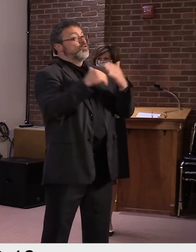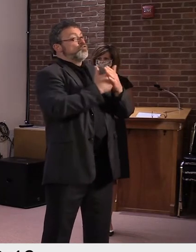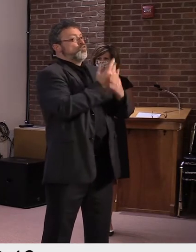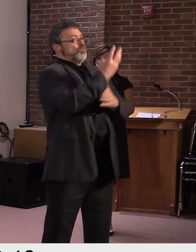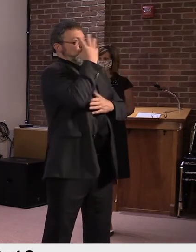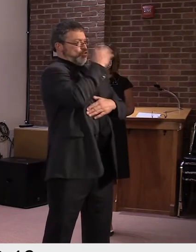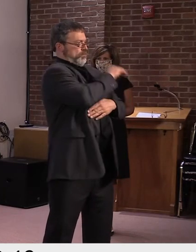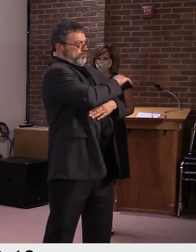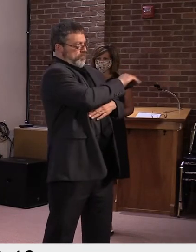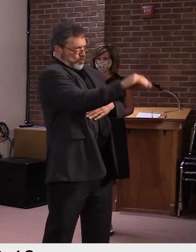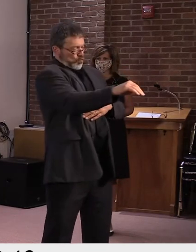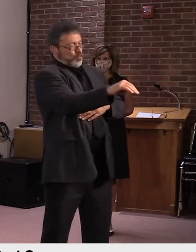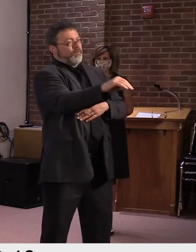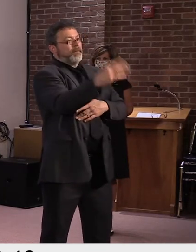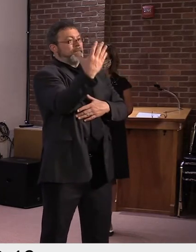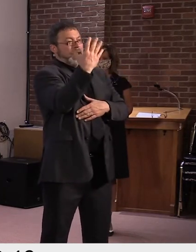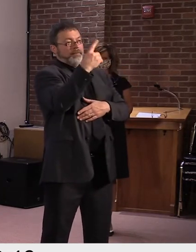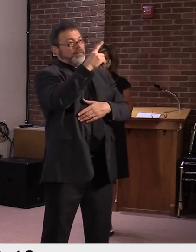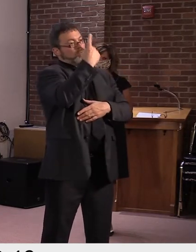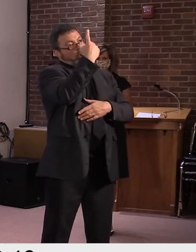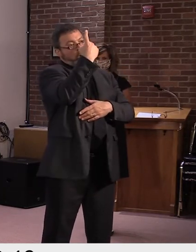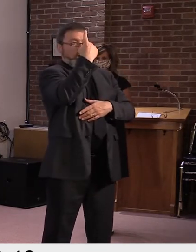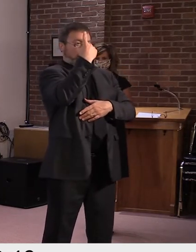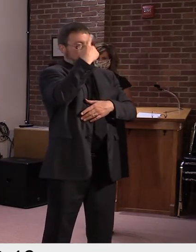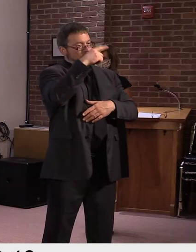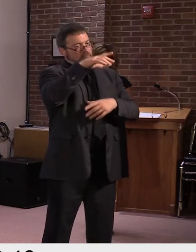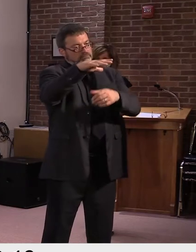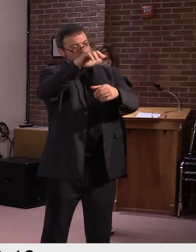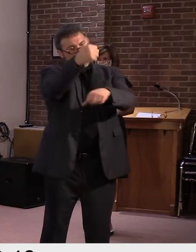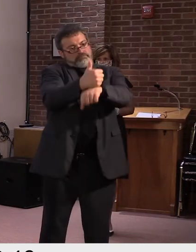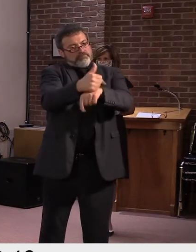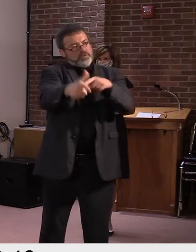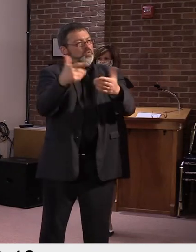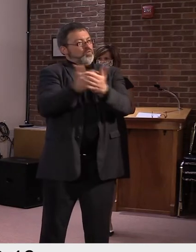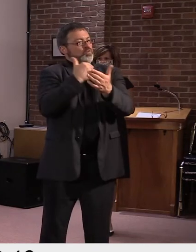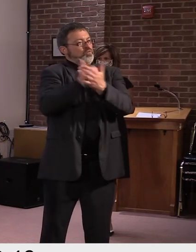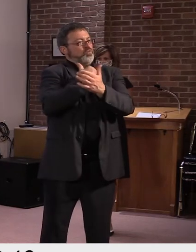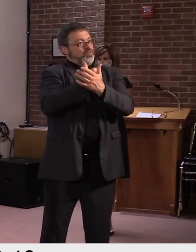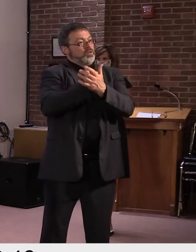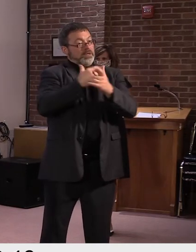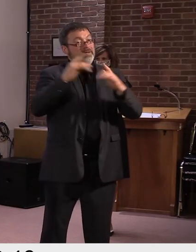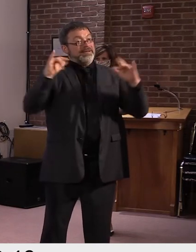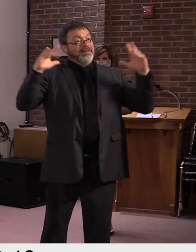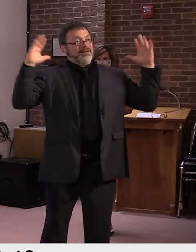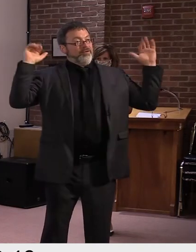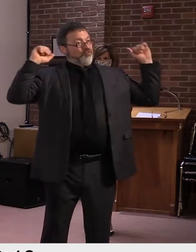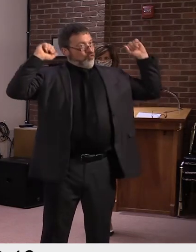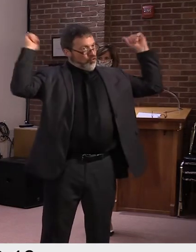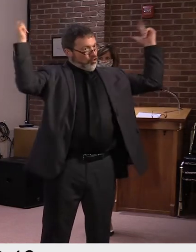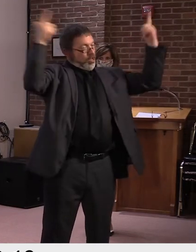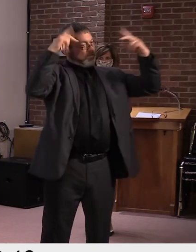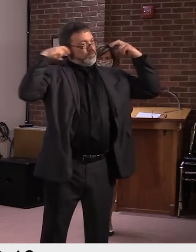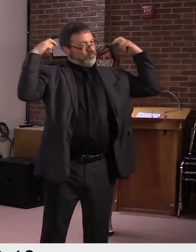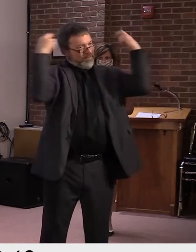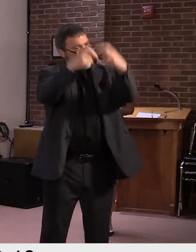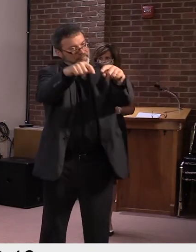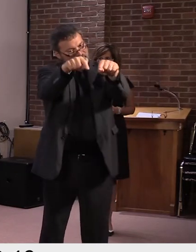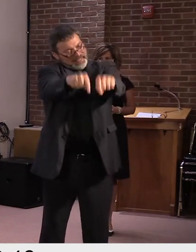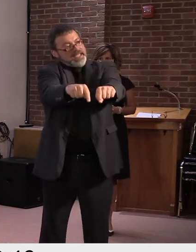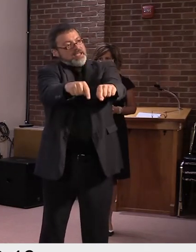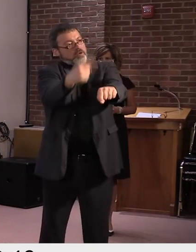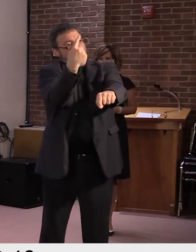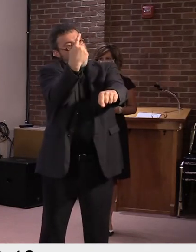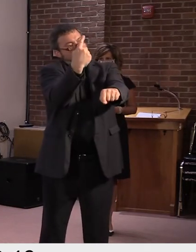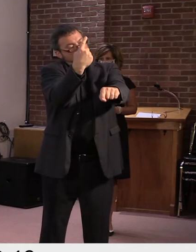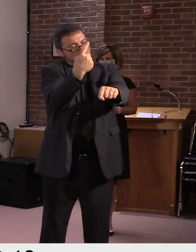So you would come in, you'd be quarantined for 14 days, you would be multiple day tested along that,